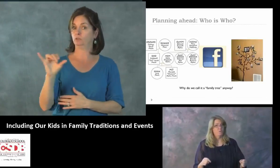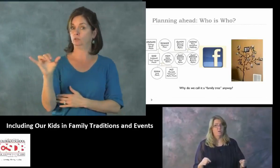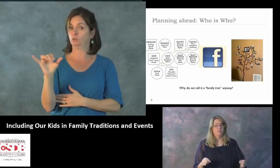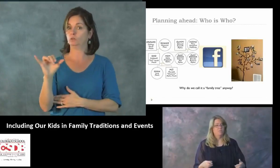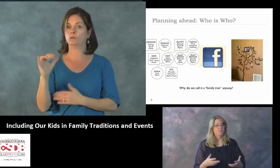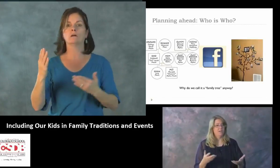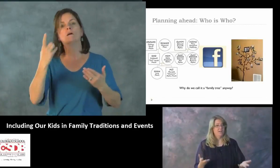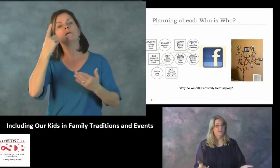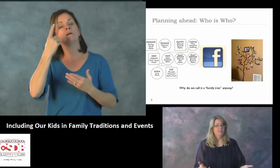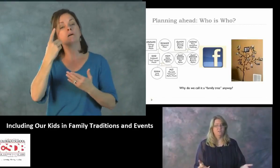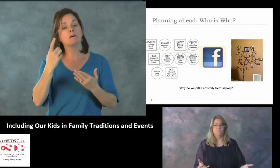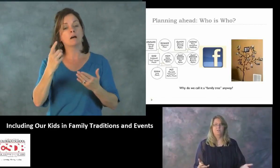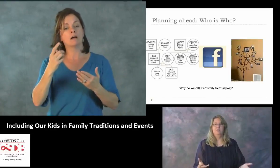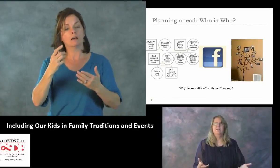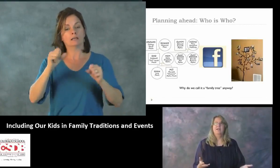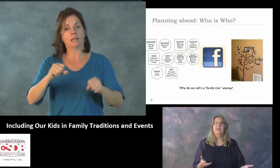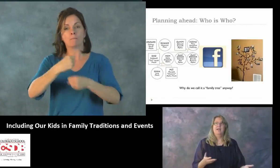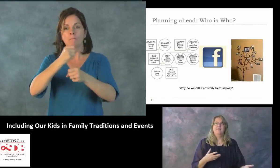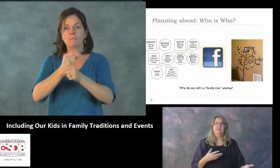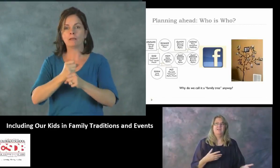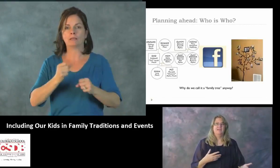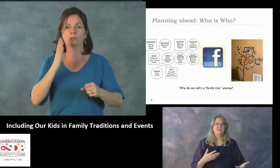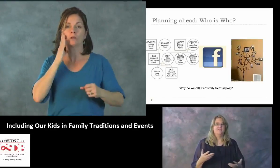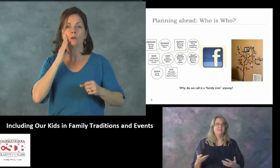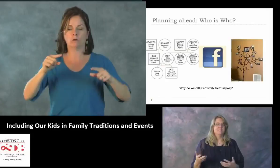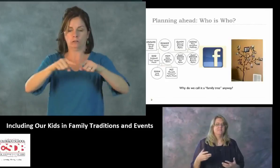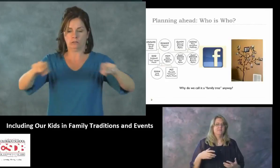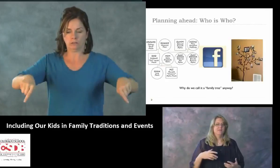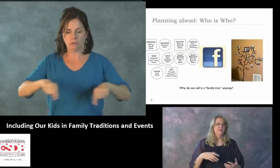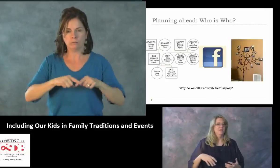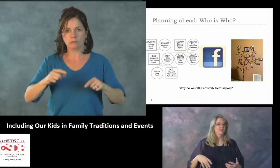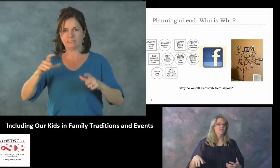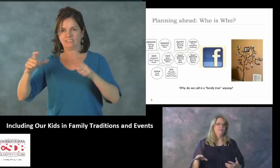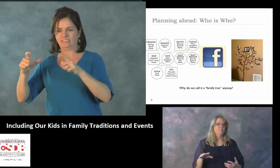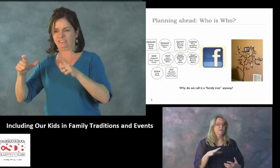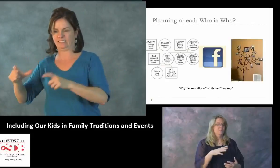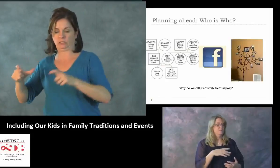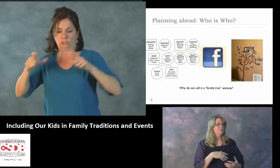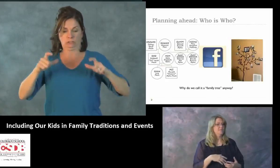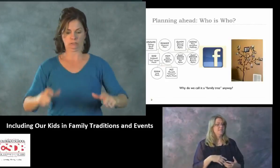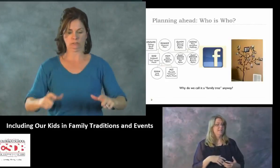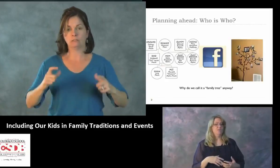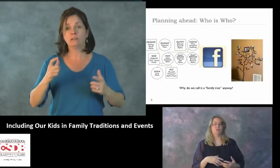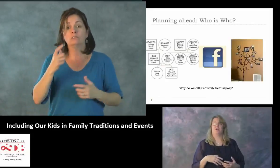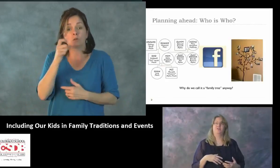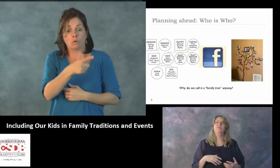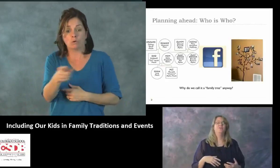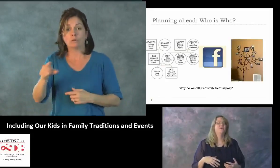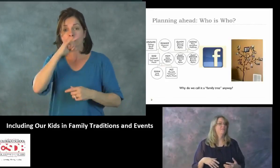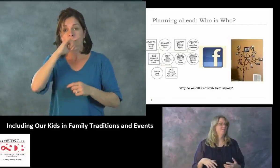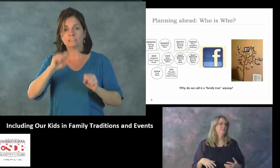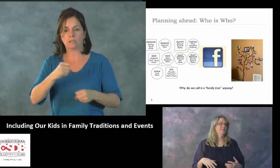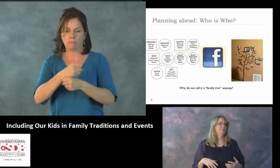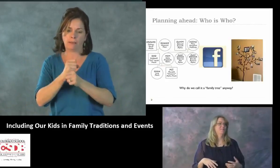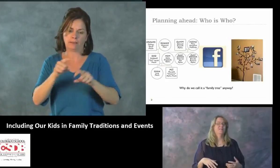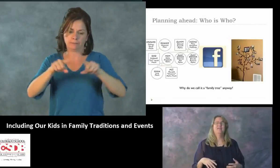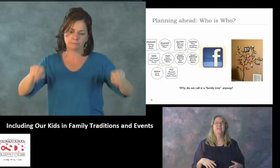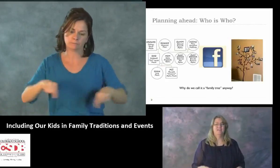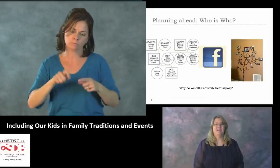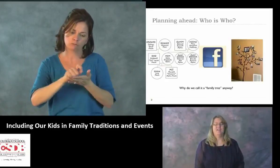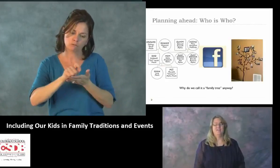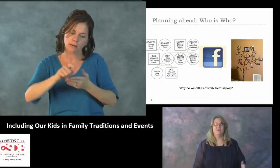thankful for that individual, and then it gives them an impromptu seating chart for the family